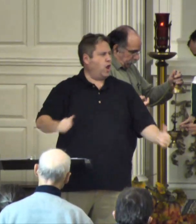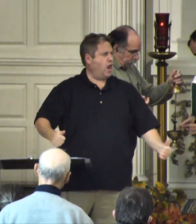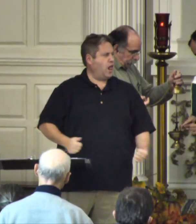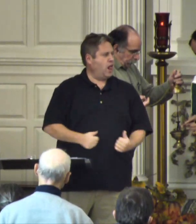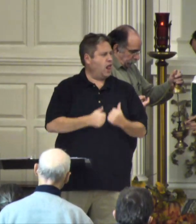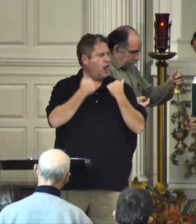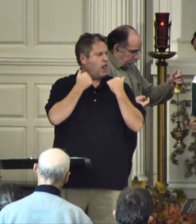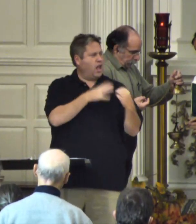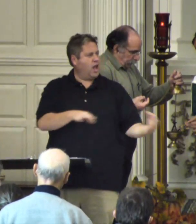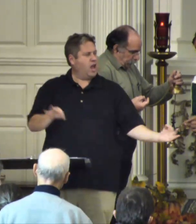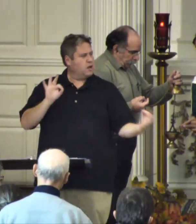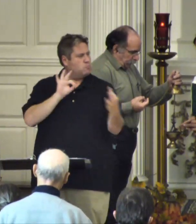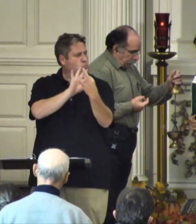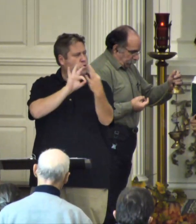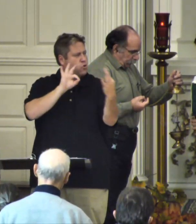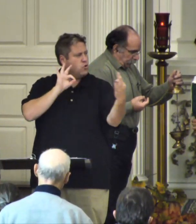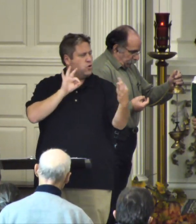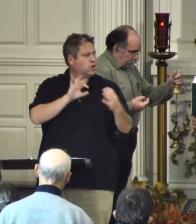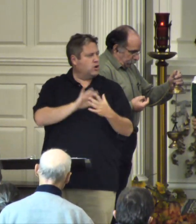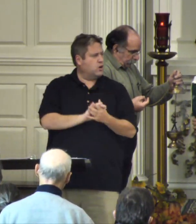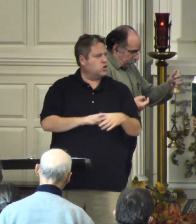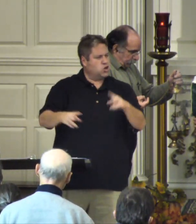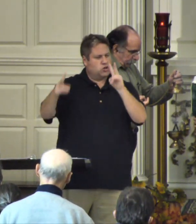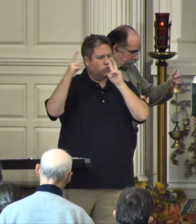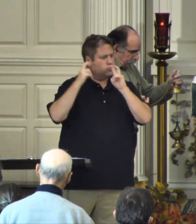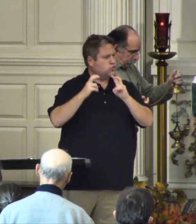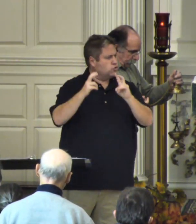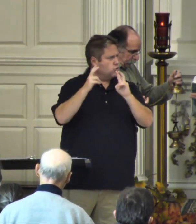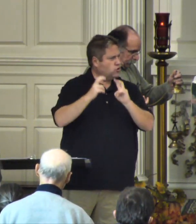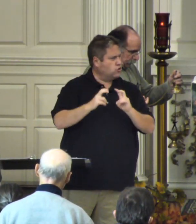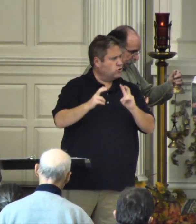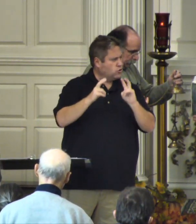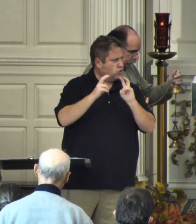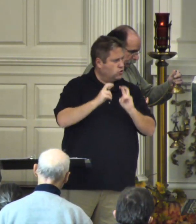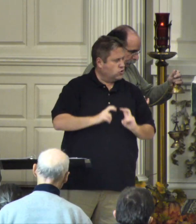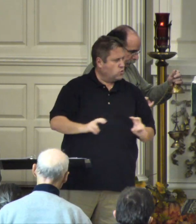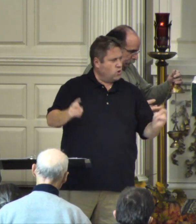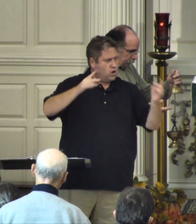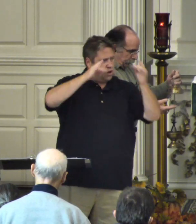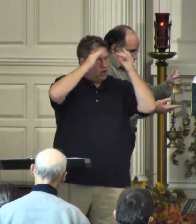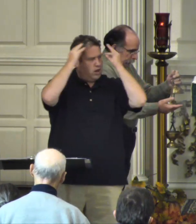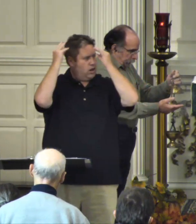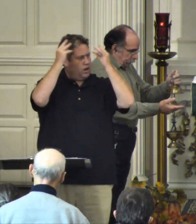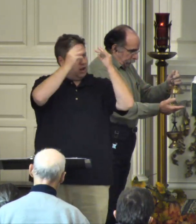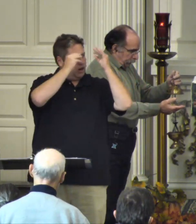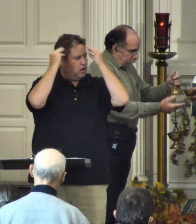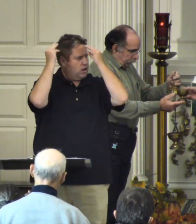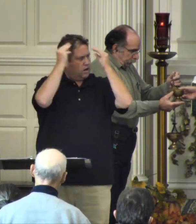Discerning reflections and thoughts of the